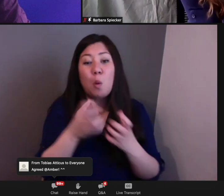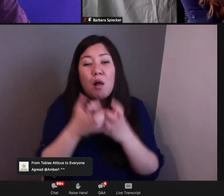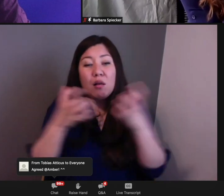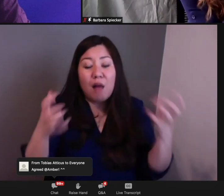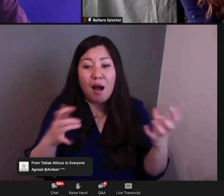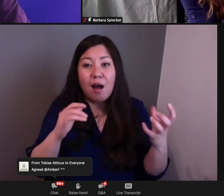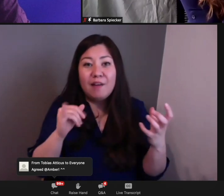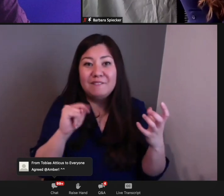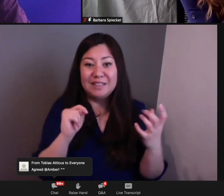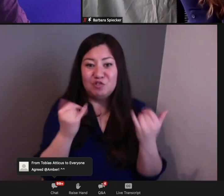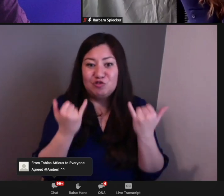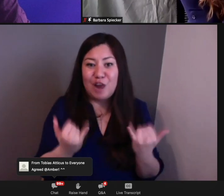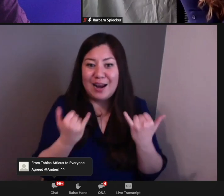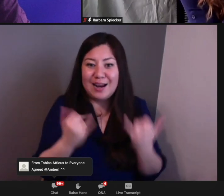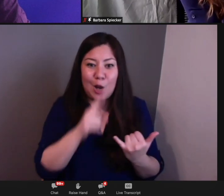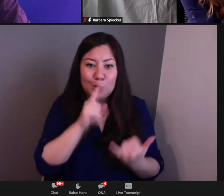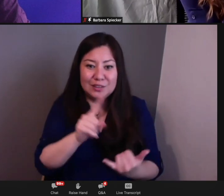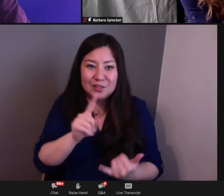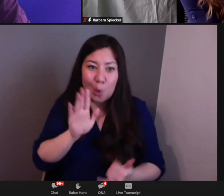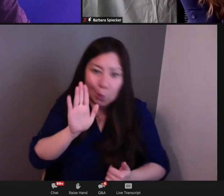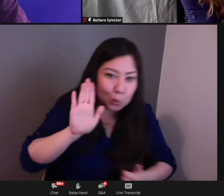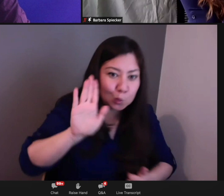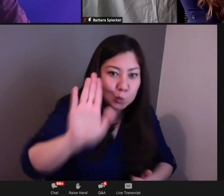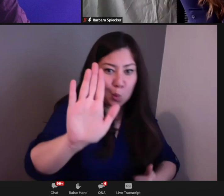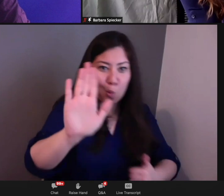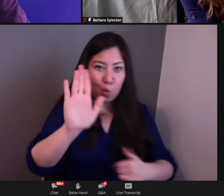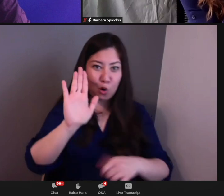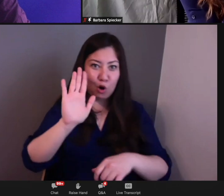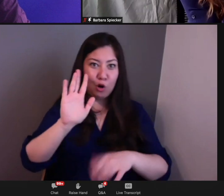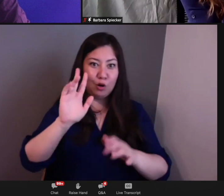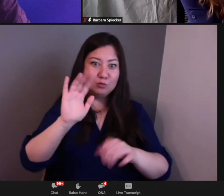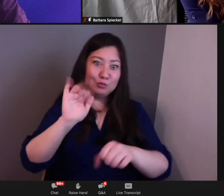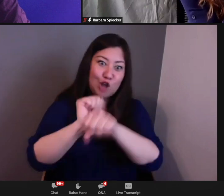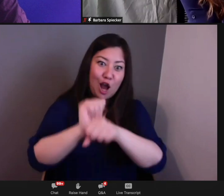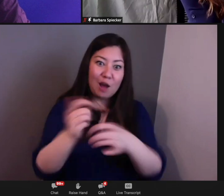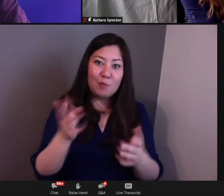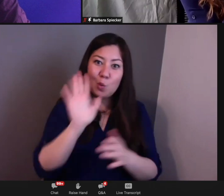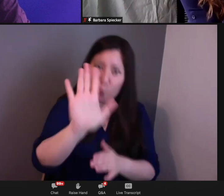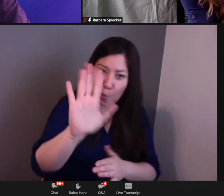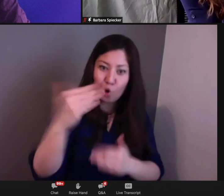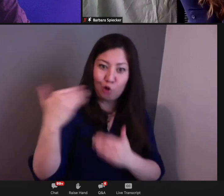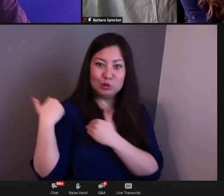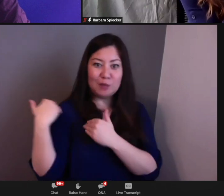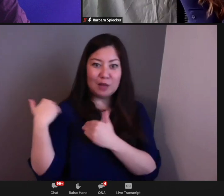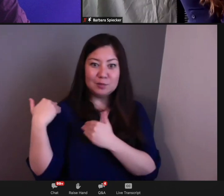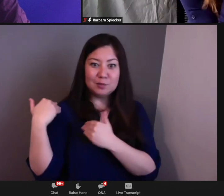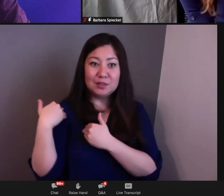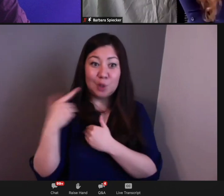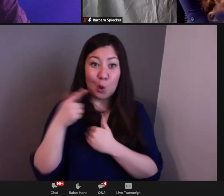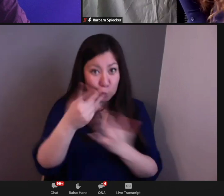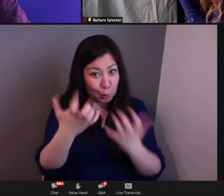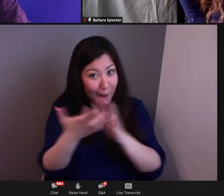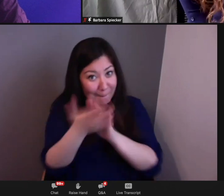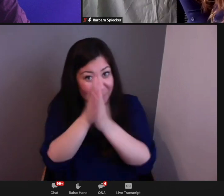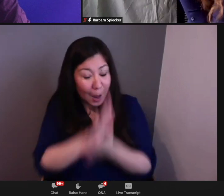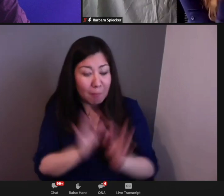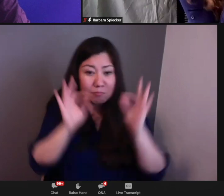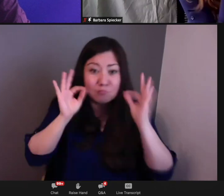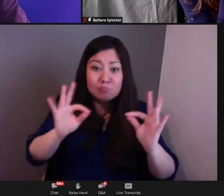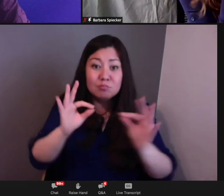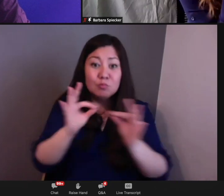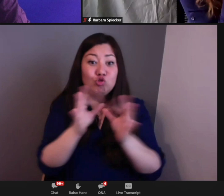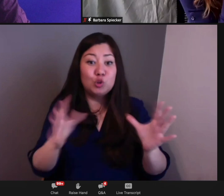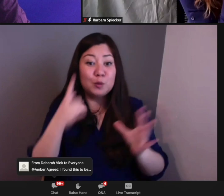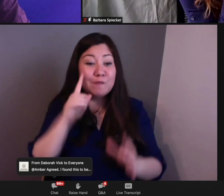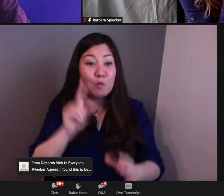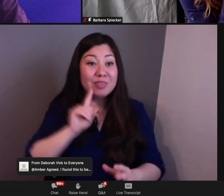in higher education, scientific interpreting, medical interpreting? Then you need to take classes about that specific topic, not